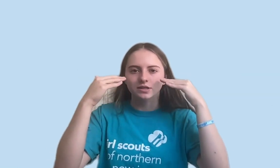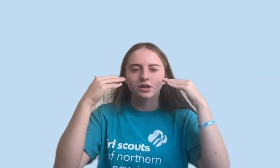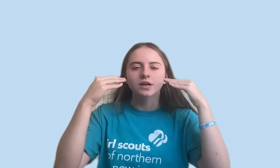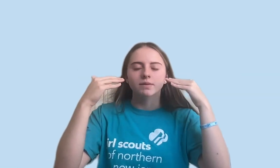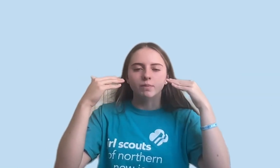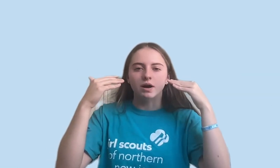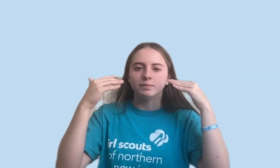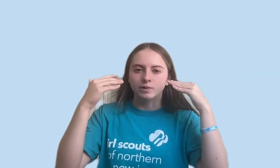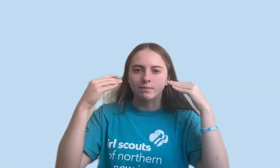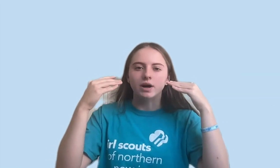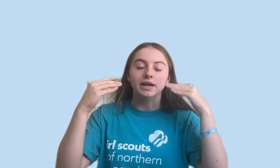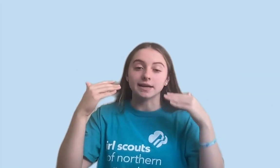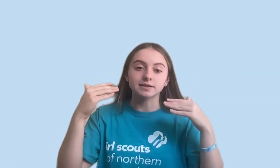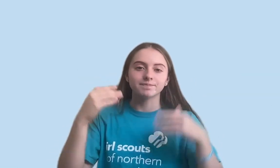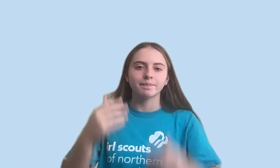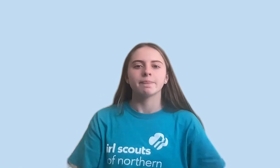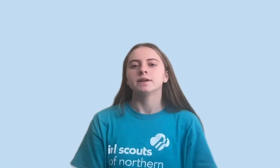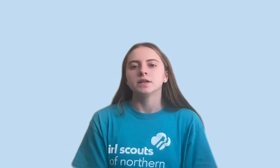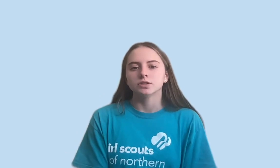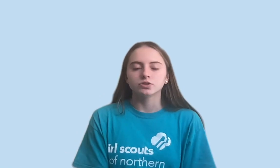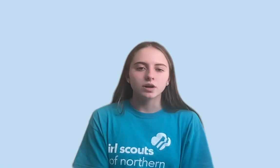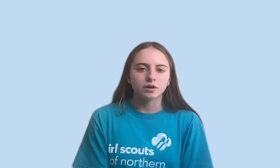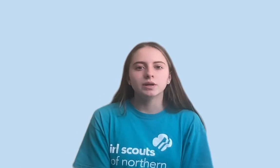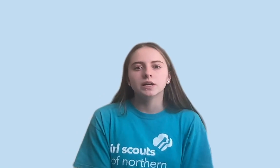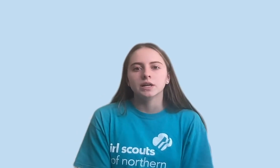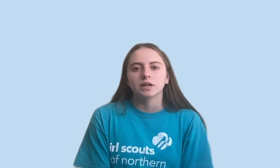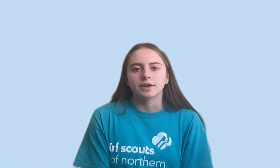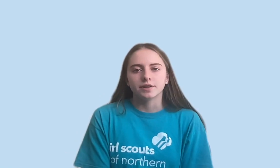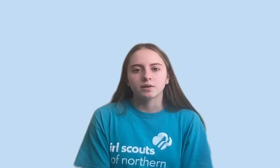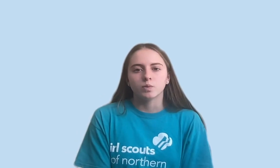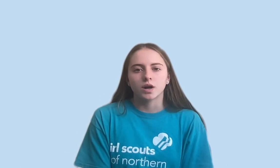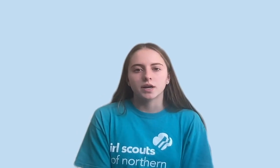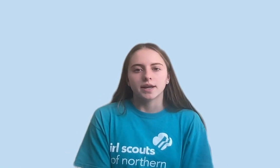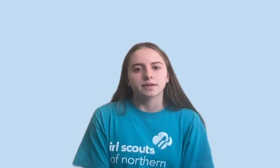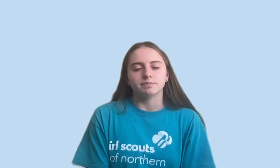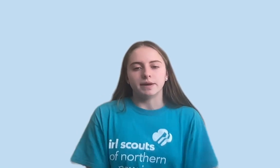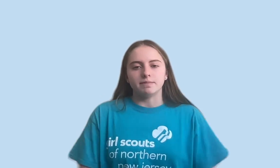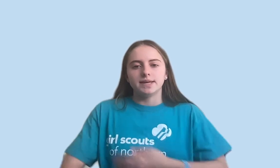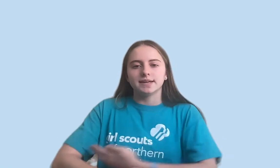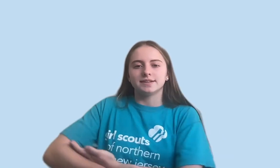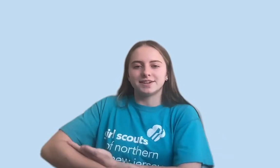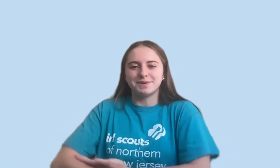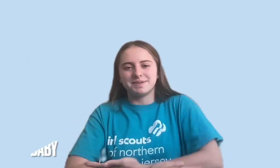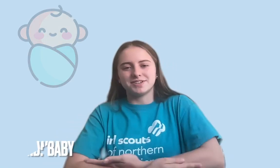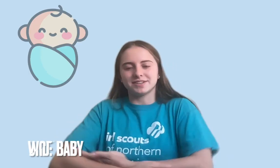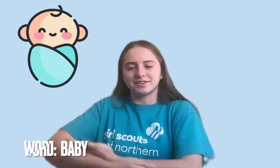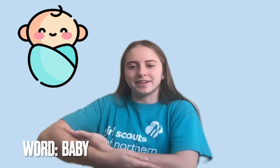sister, mom, grandma, and aunt. So another word is baby. So baby is just going like